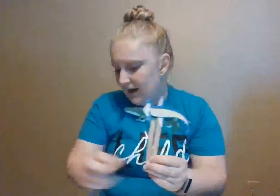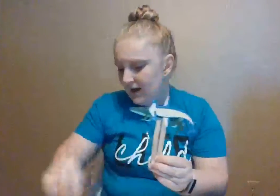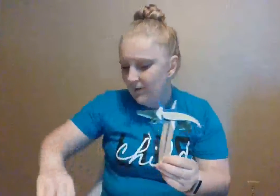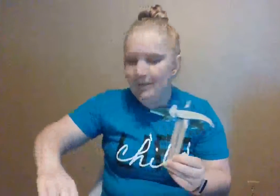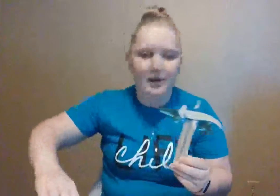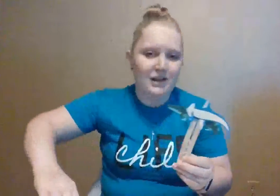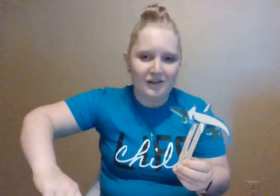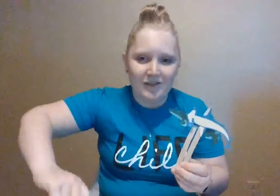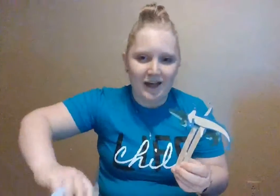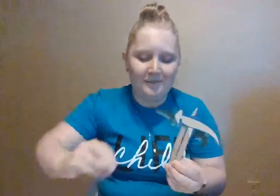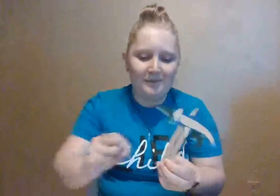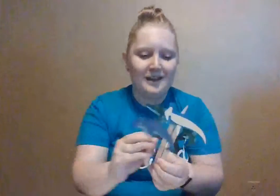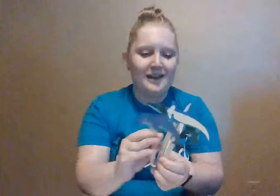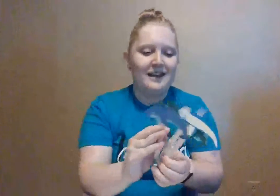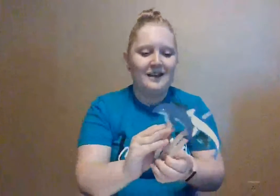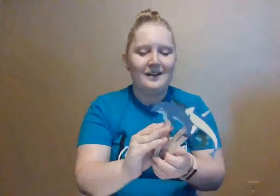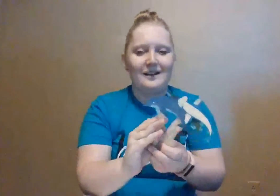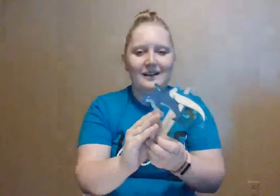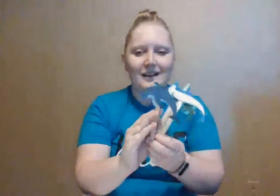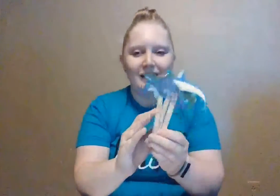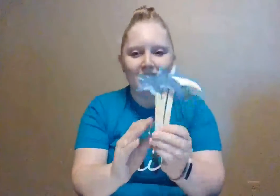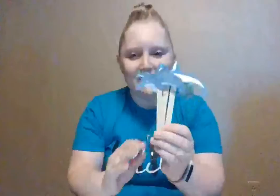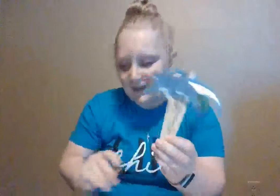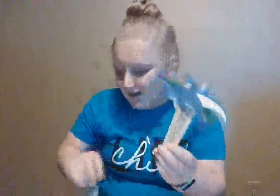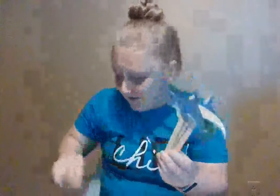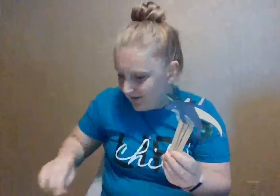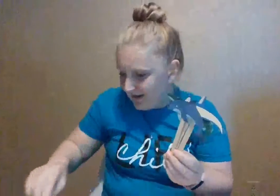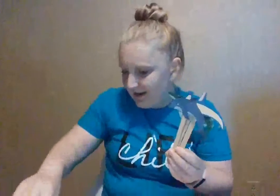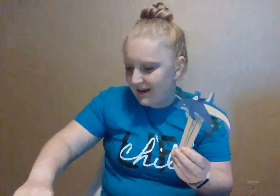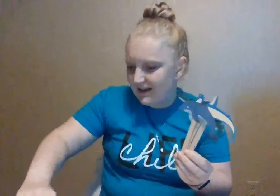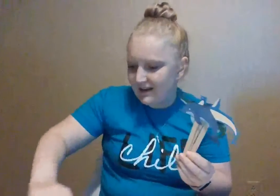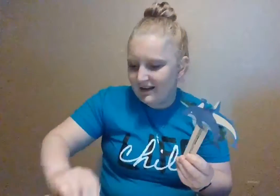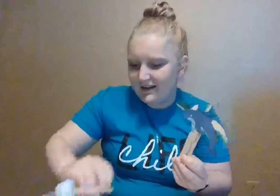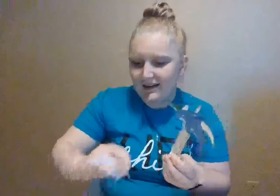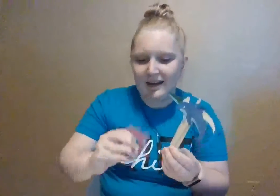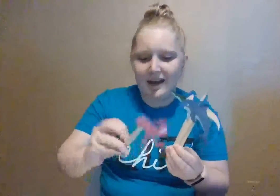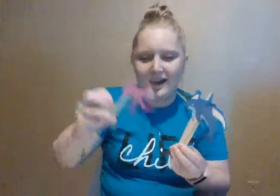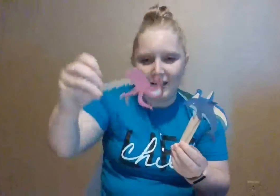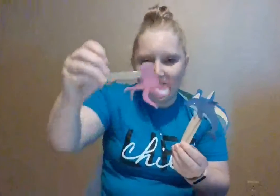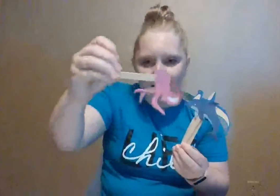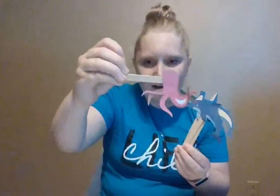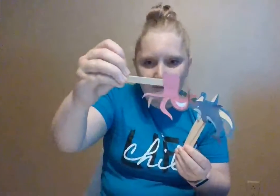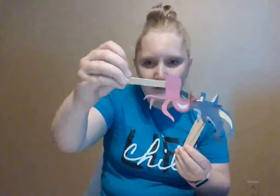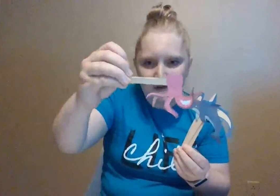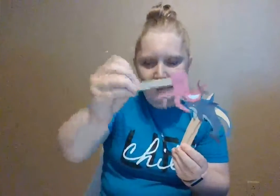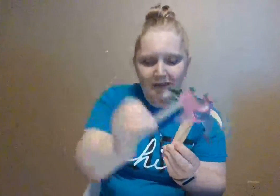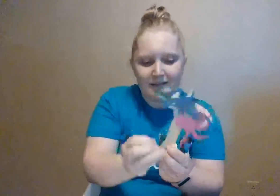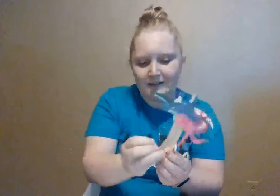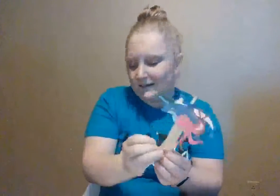have a bunch of them. I have a dolphin, and an octopus,